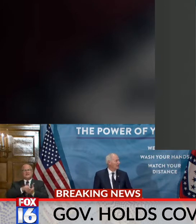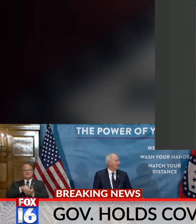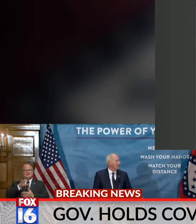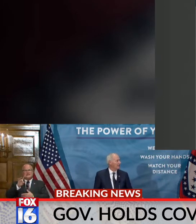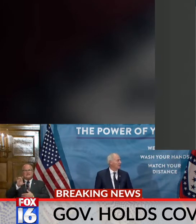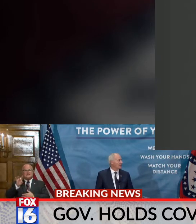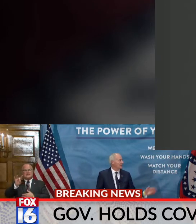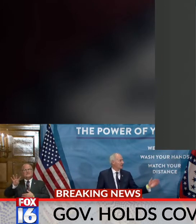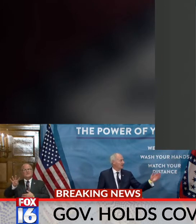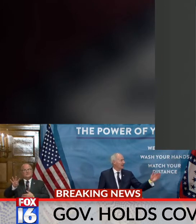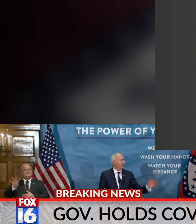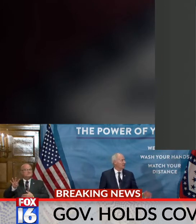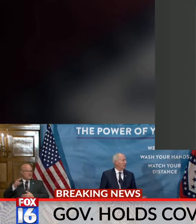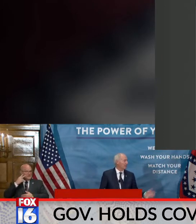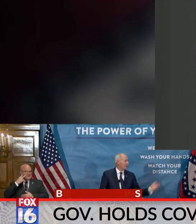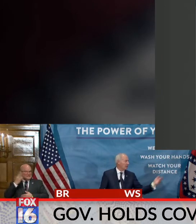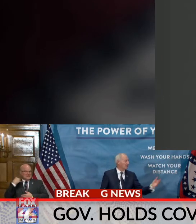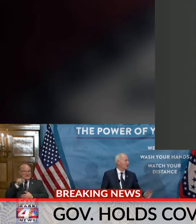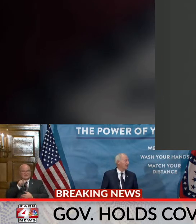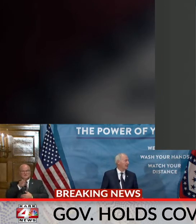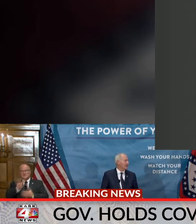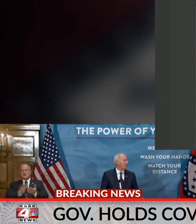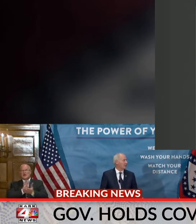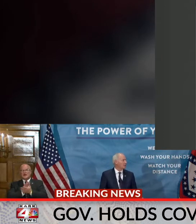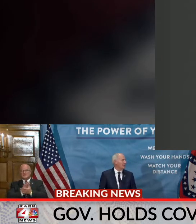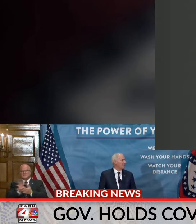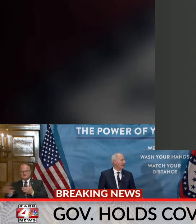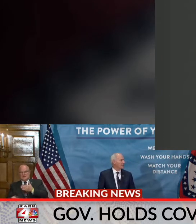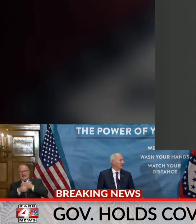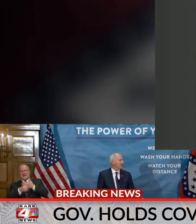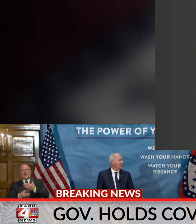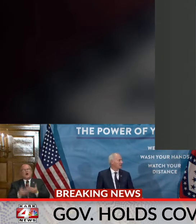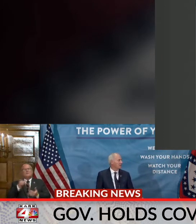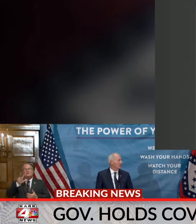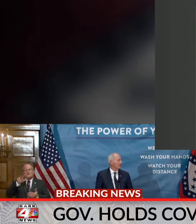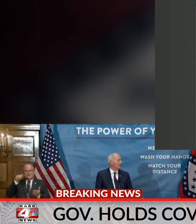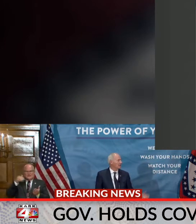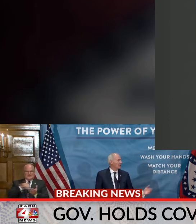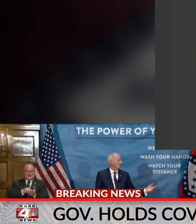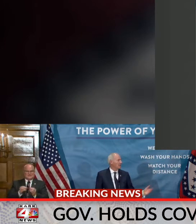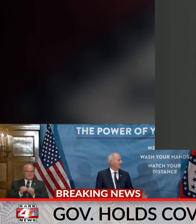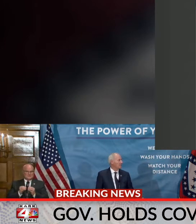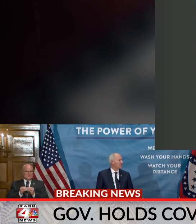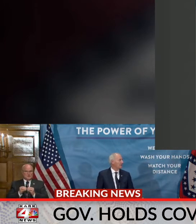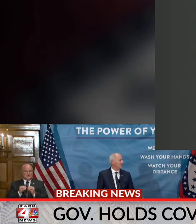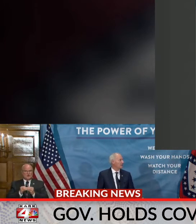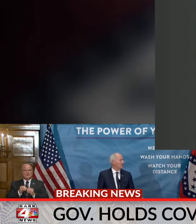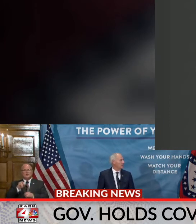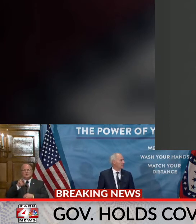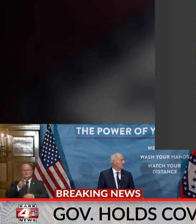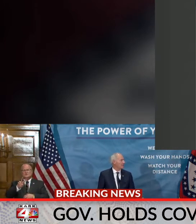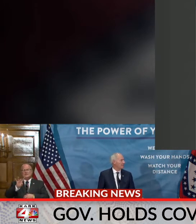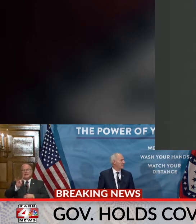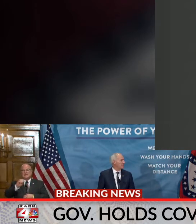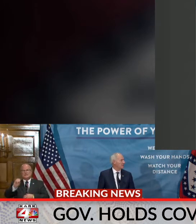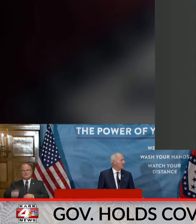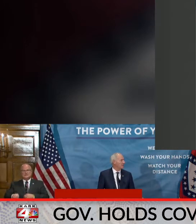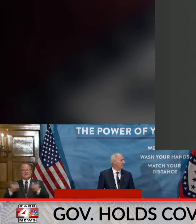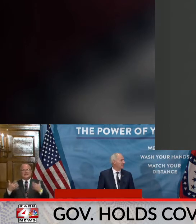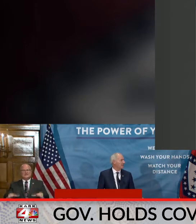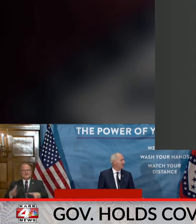37,884. And as you can see, in the last 24 hours, we've added almost 3,000 to that total. 28% of those doses have